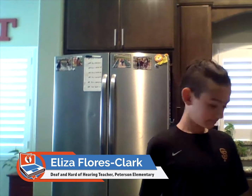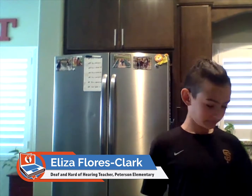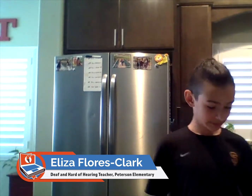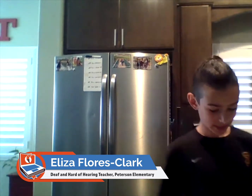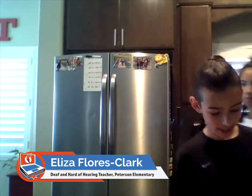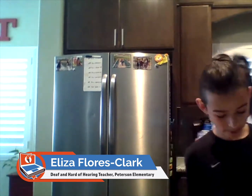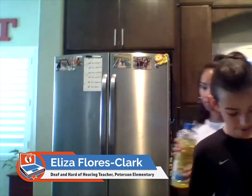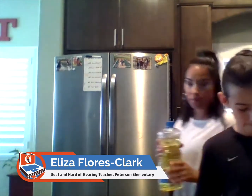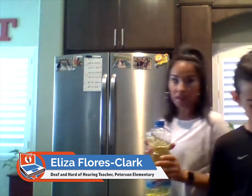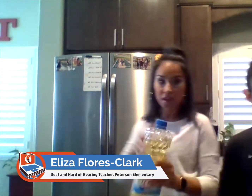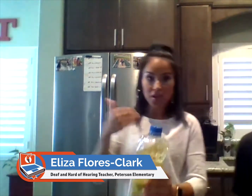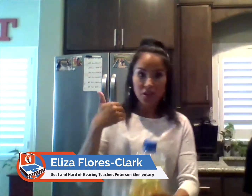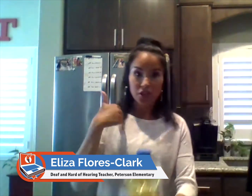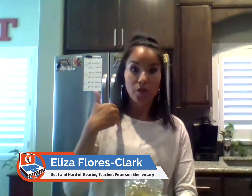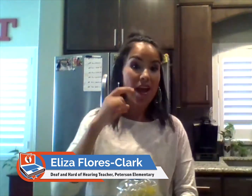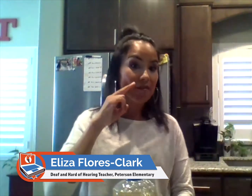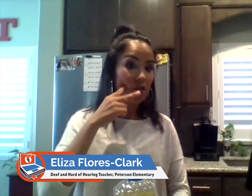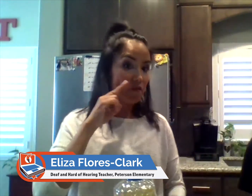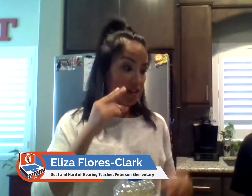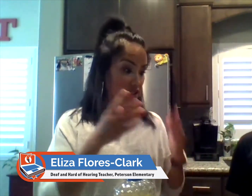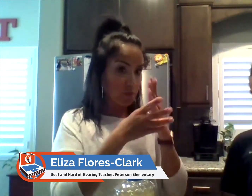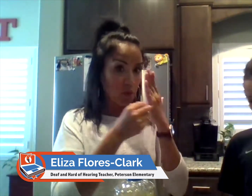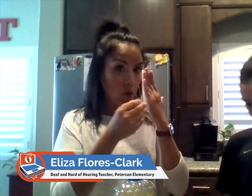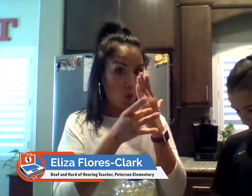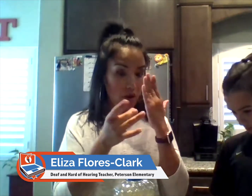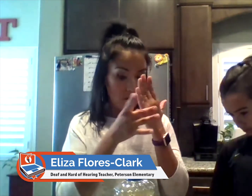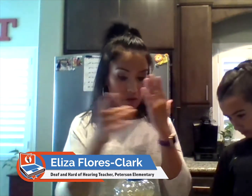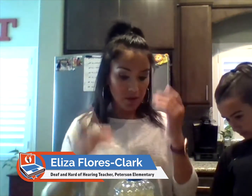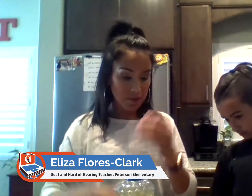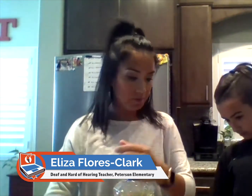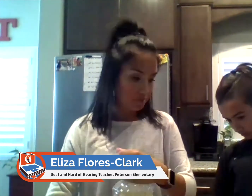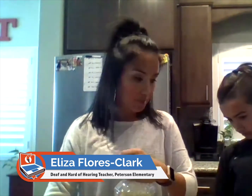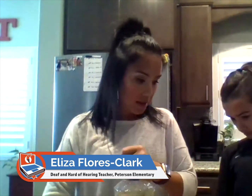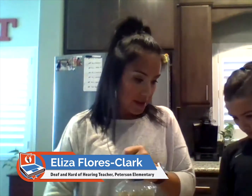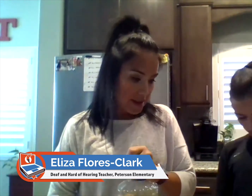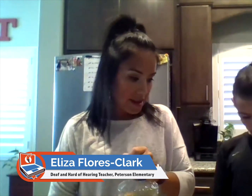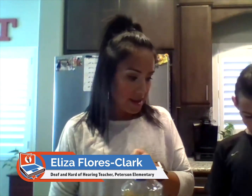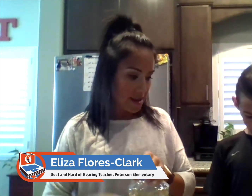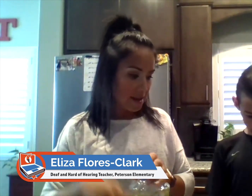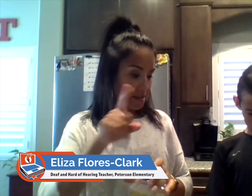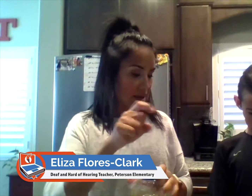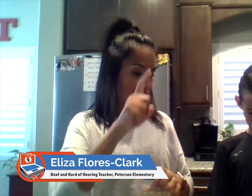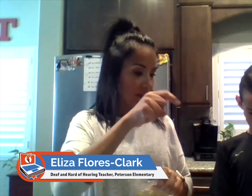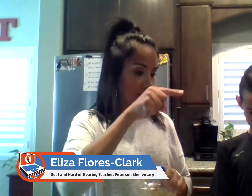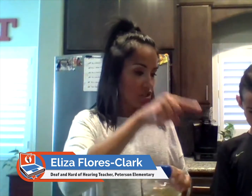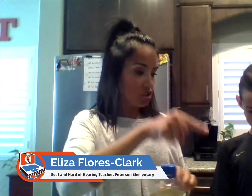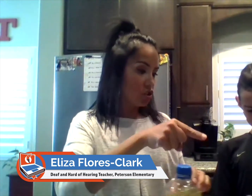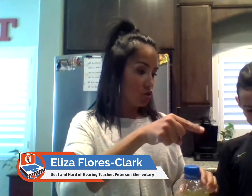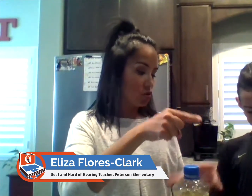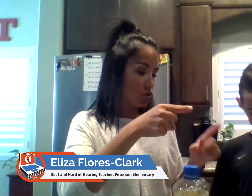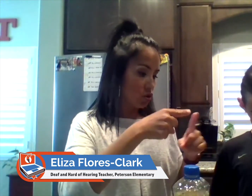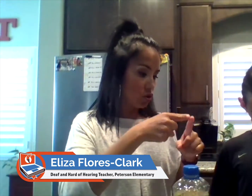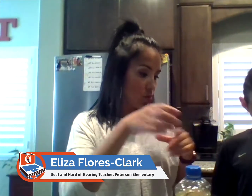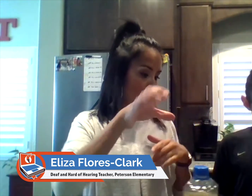Okay. So we have our vegetable oil, and I need you to pour